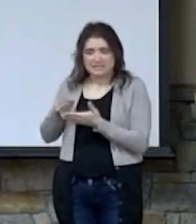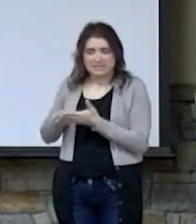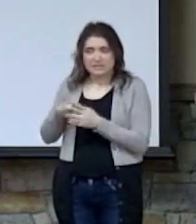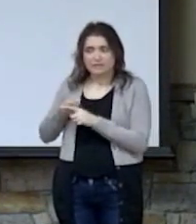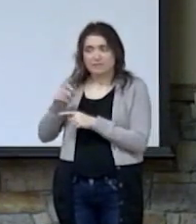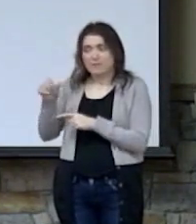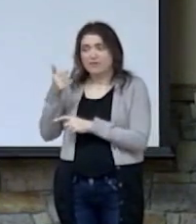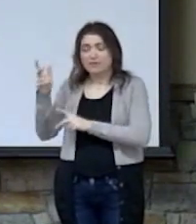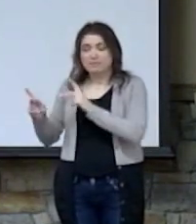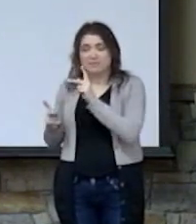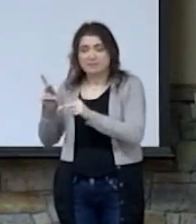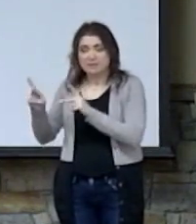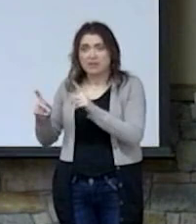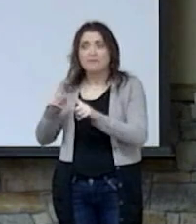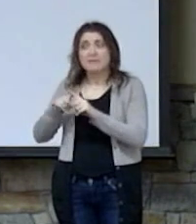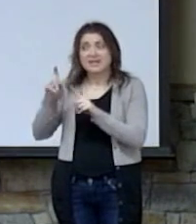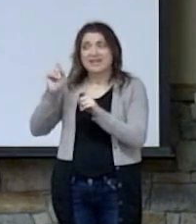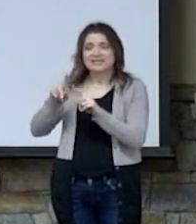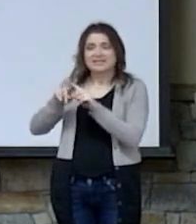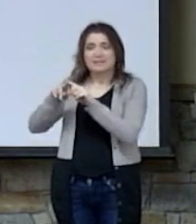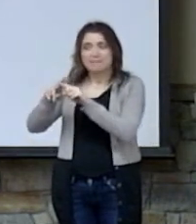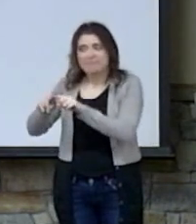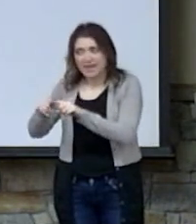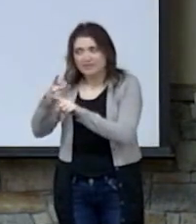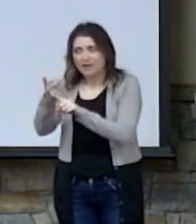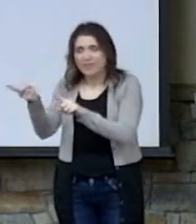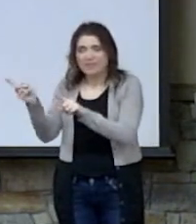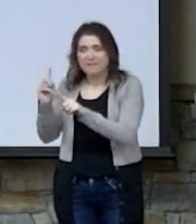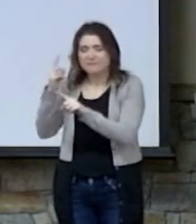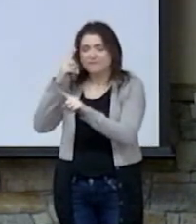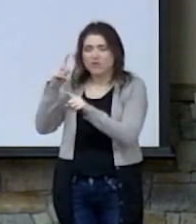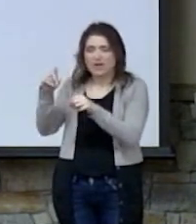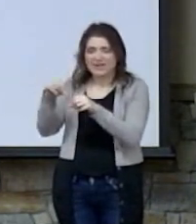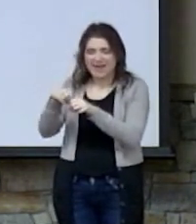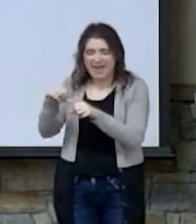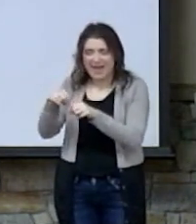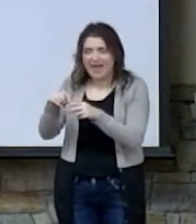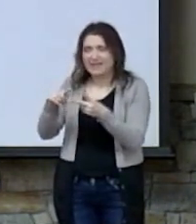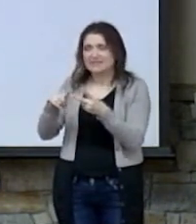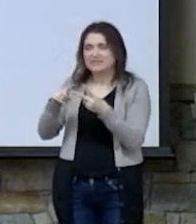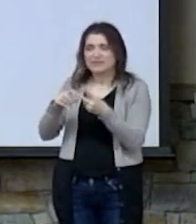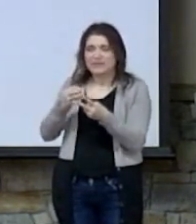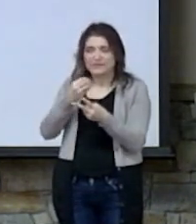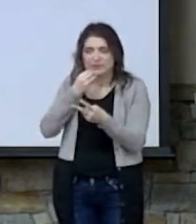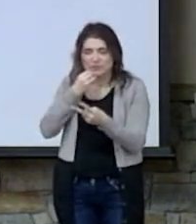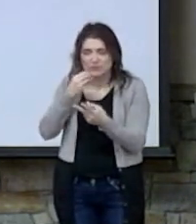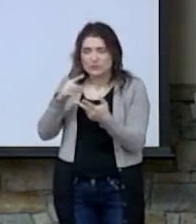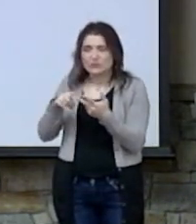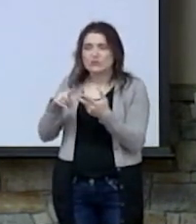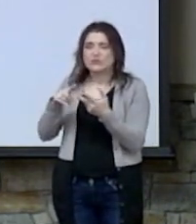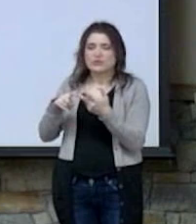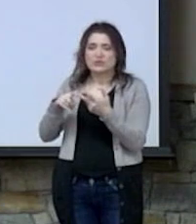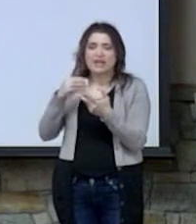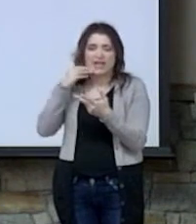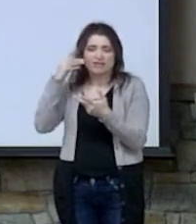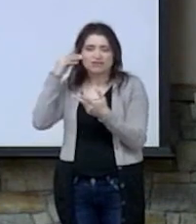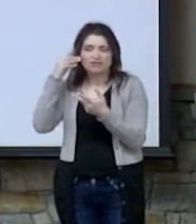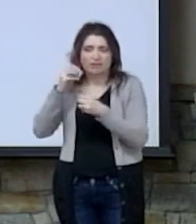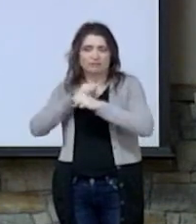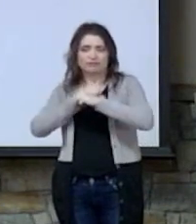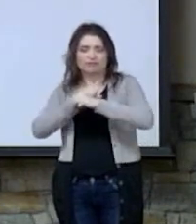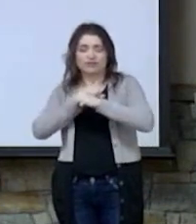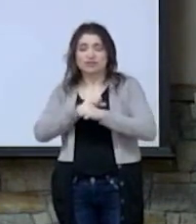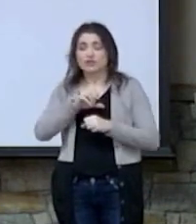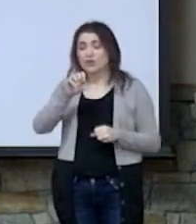other people, but he had to depend on them for gas and food and shelter. So in season 1, he